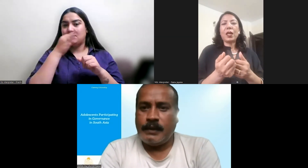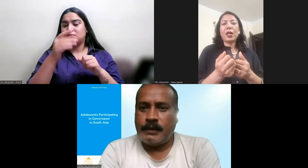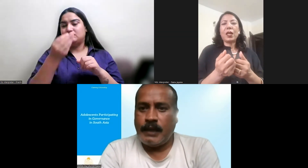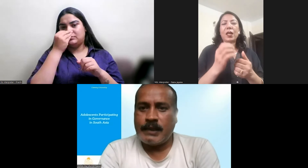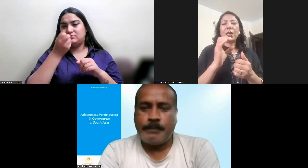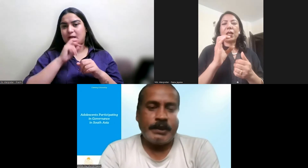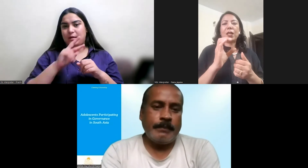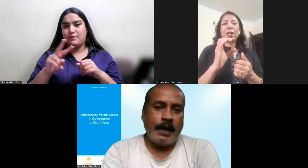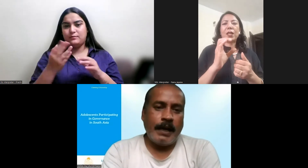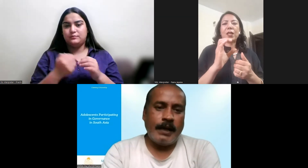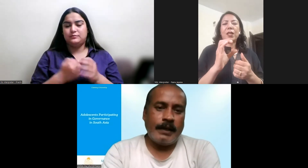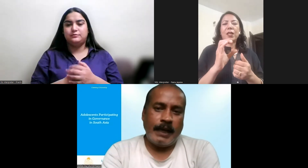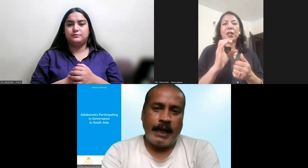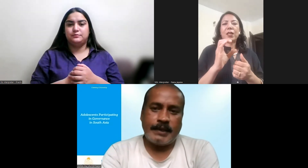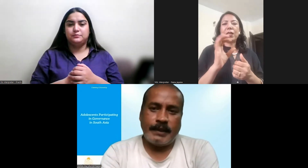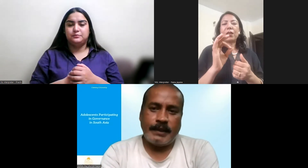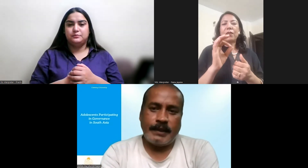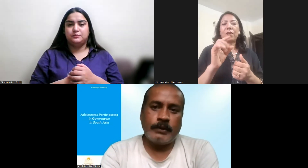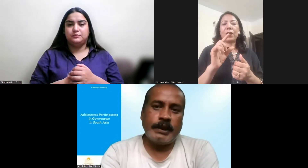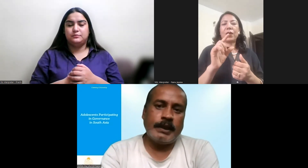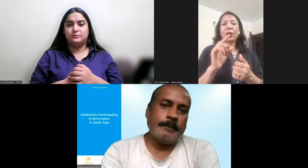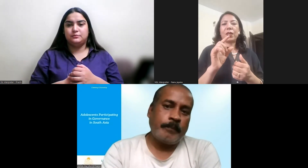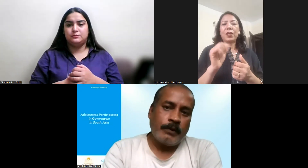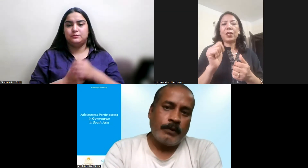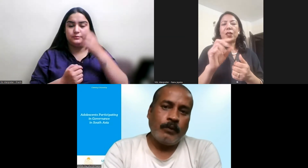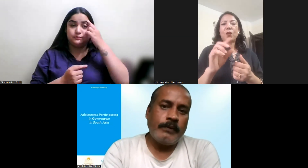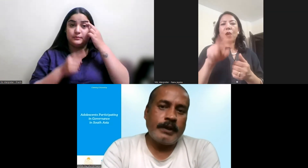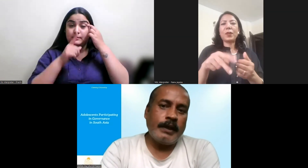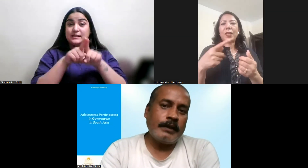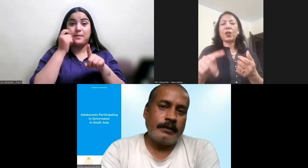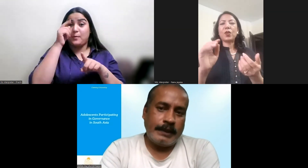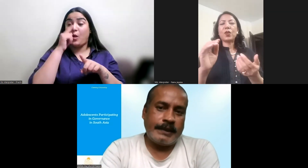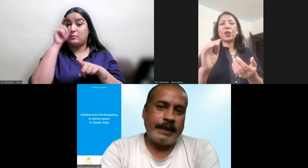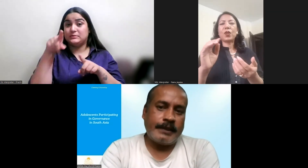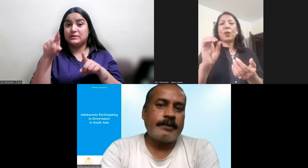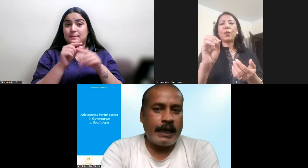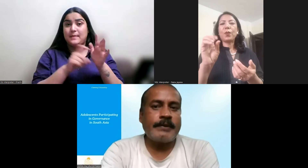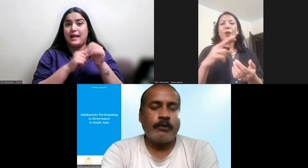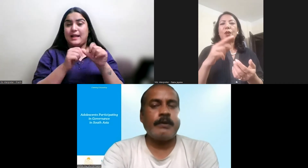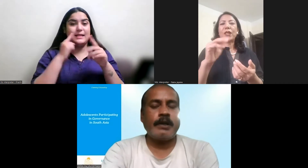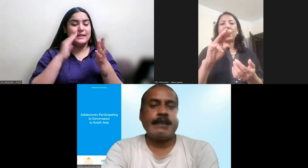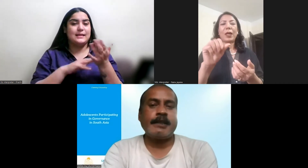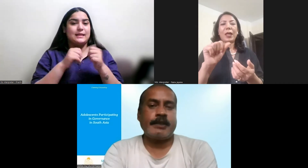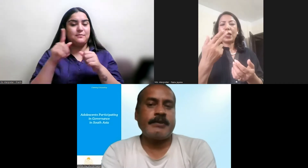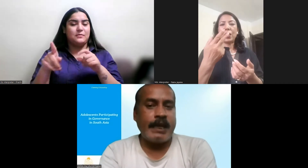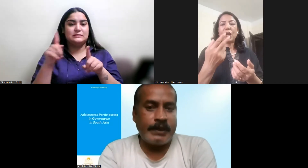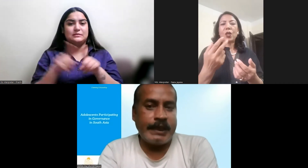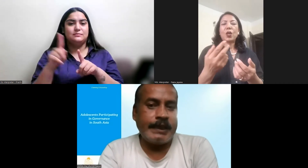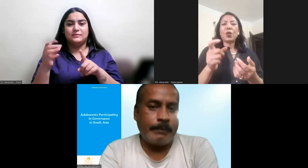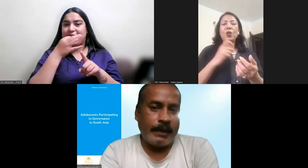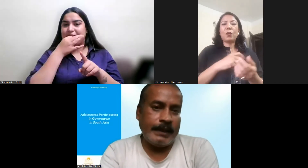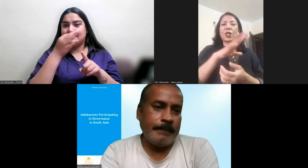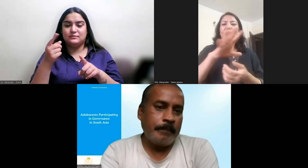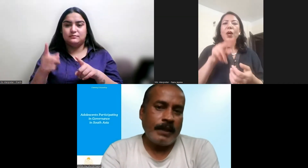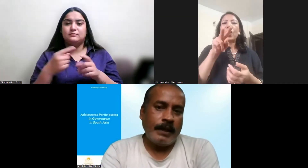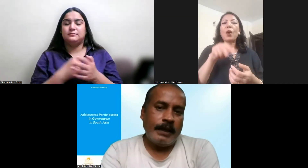Yeah, as Pratima asked about the overall status, overall status of child friendly in